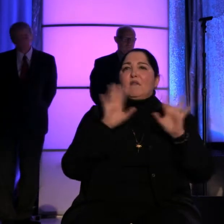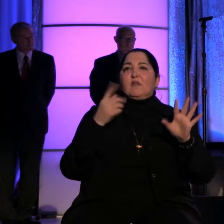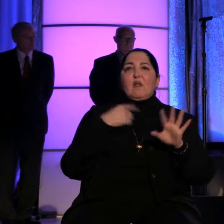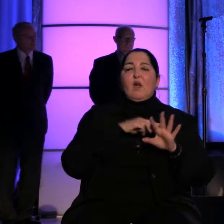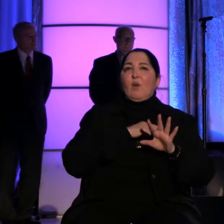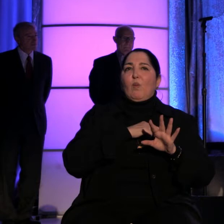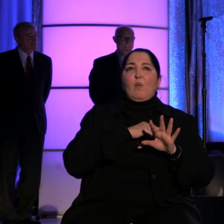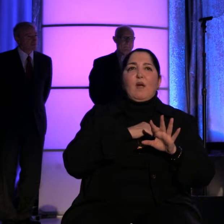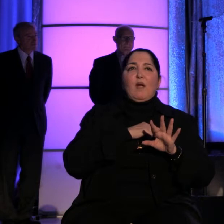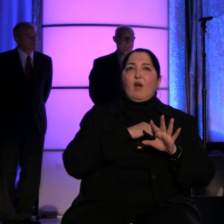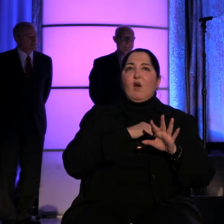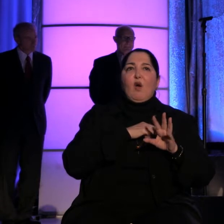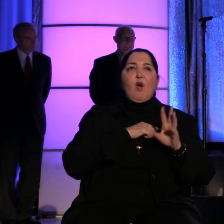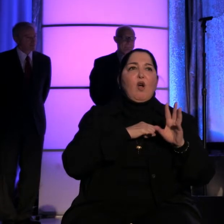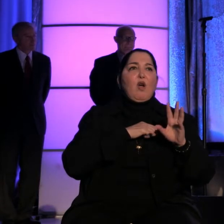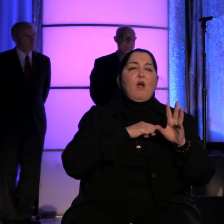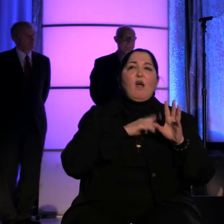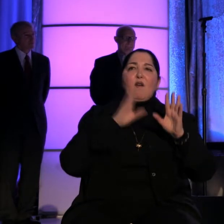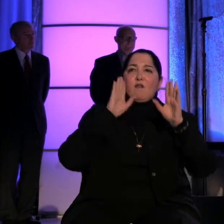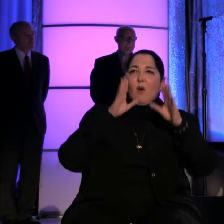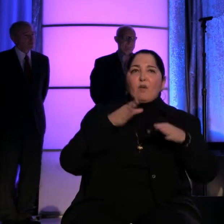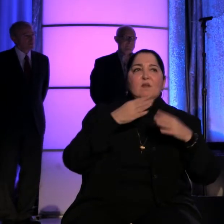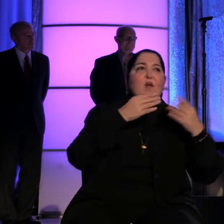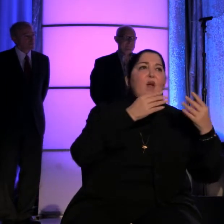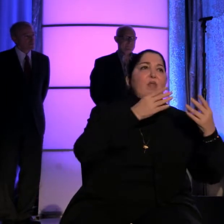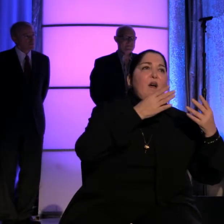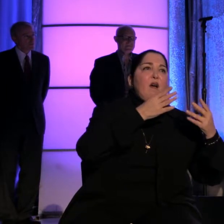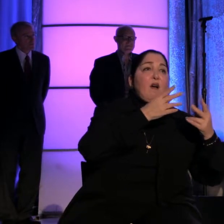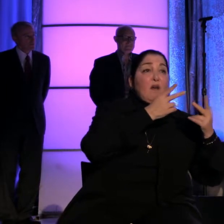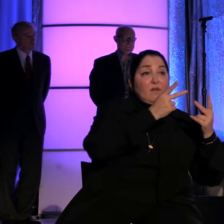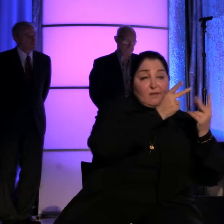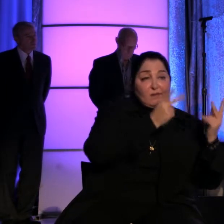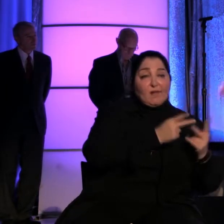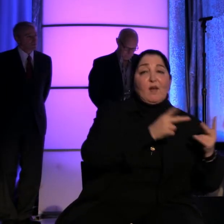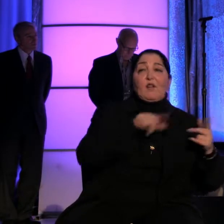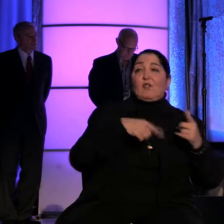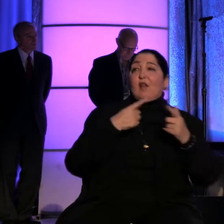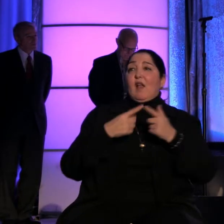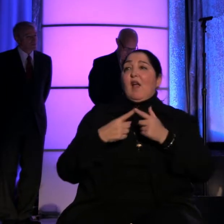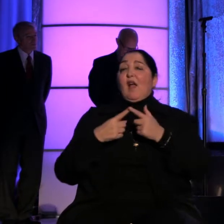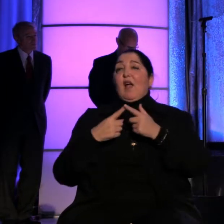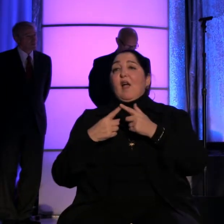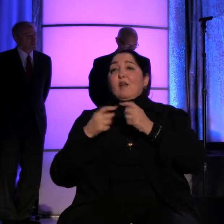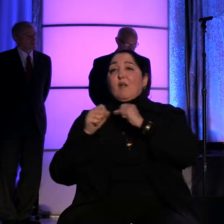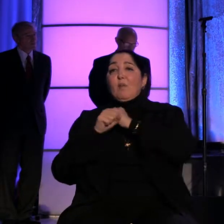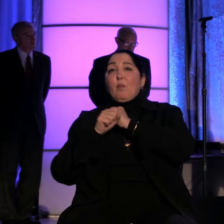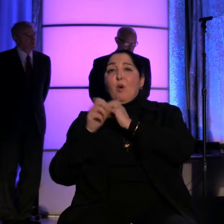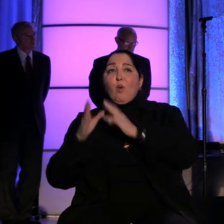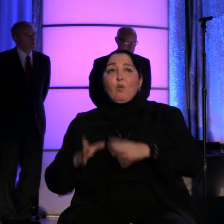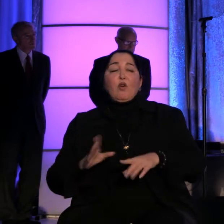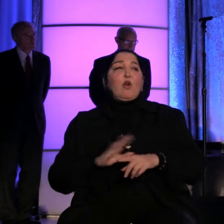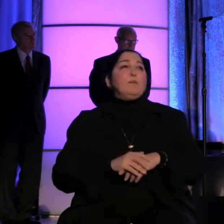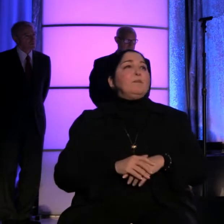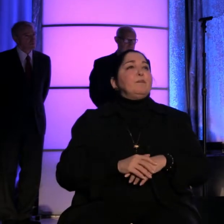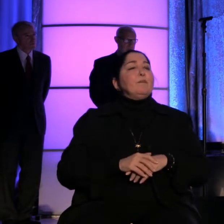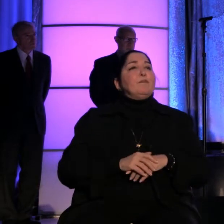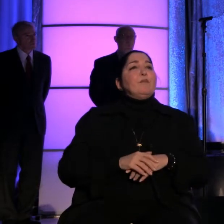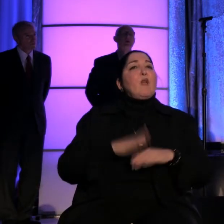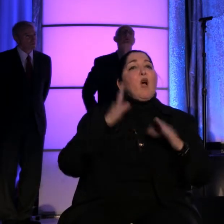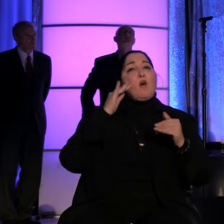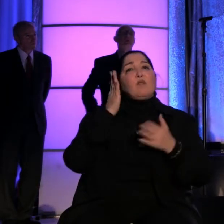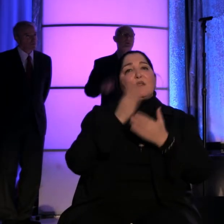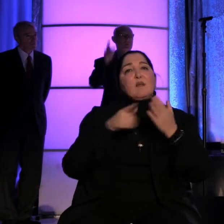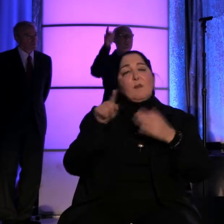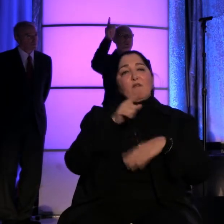we're venue-focused and promoter-focused. So hopefully some of this resonates with you, but you know, one option is